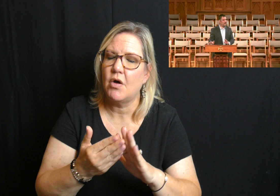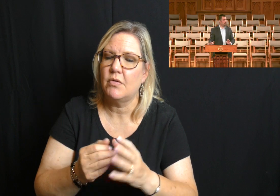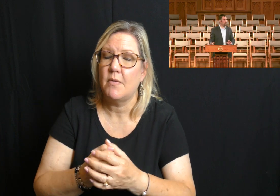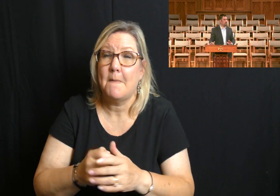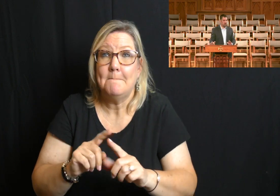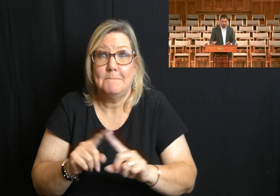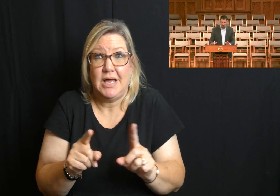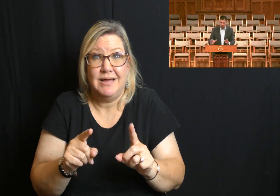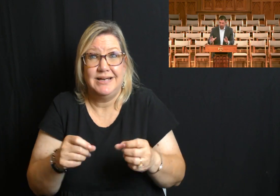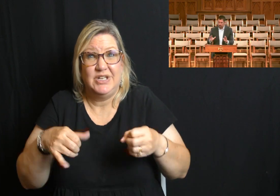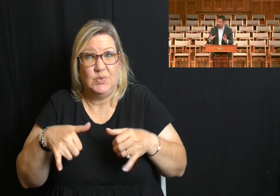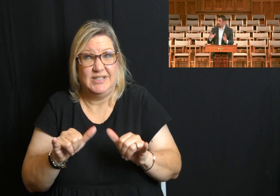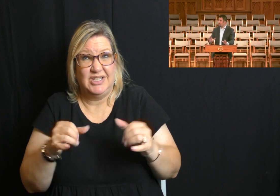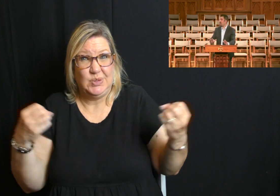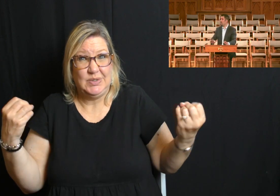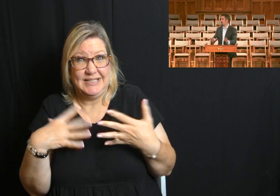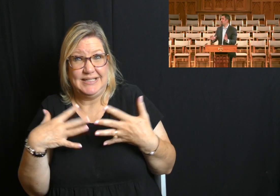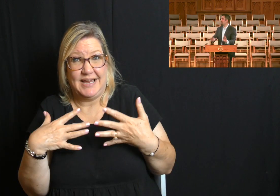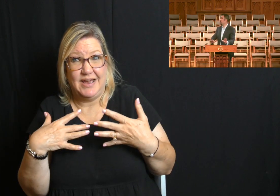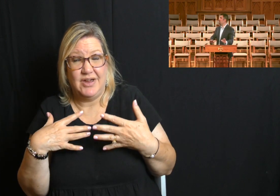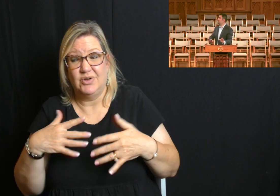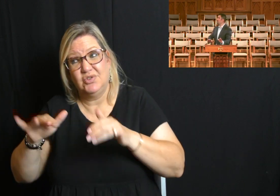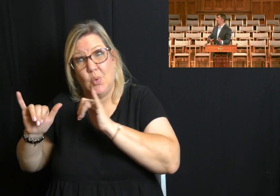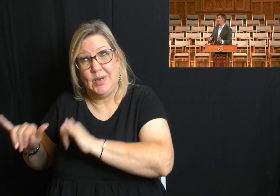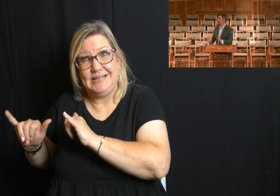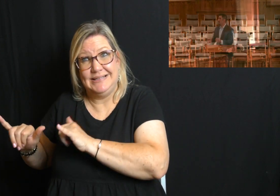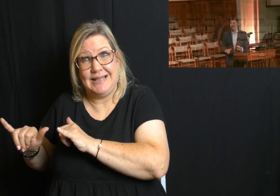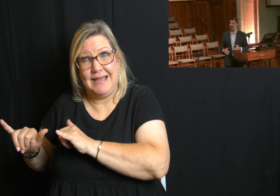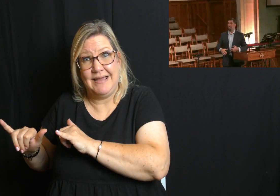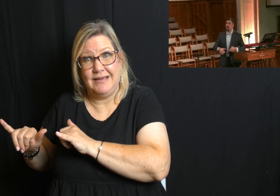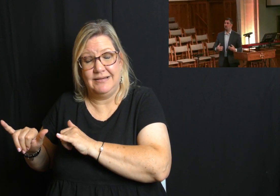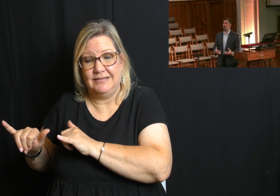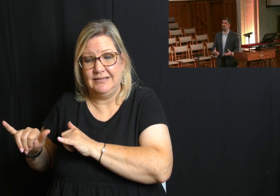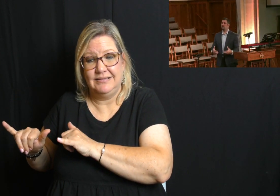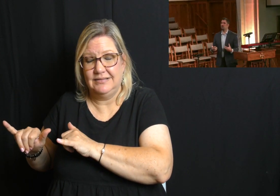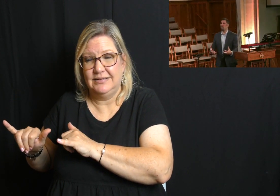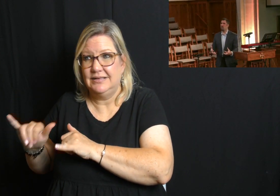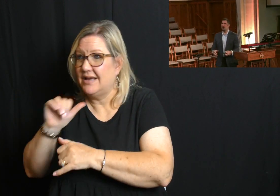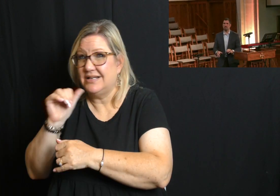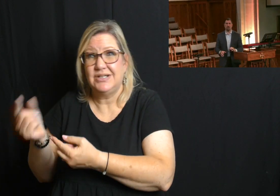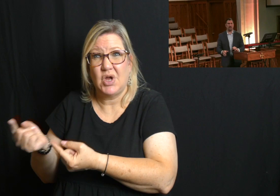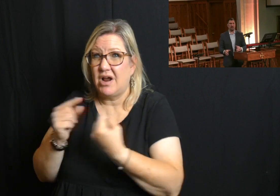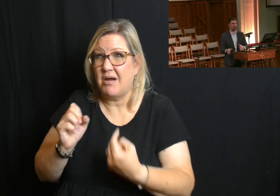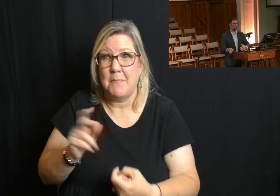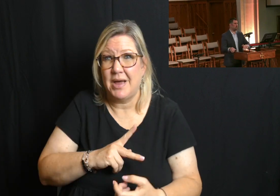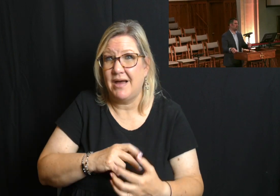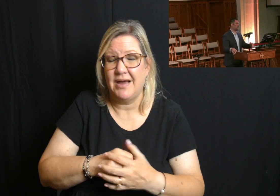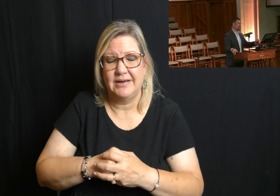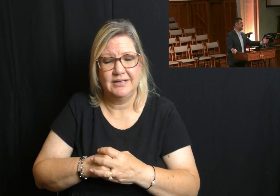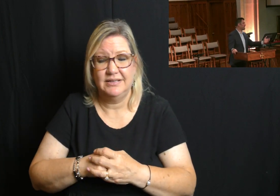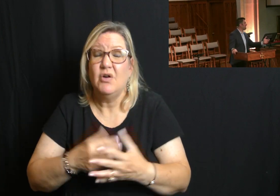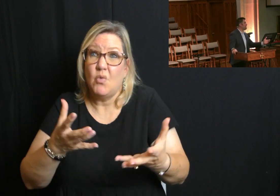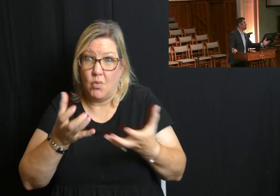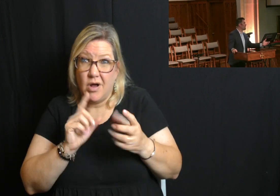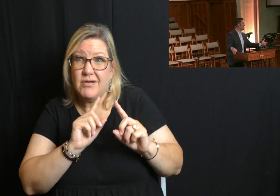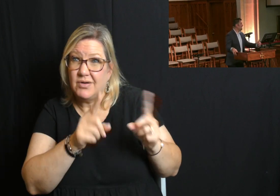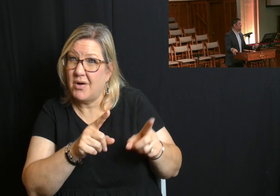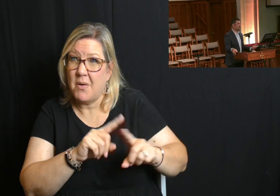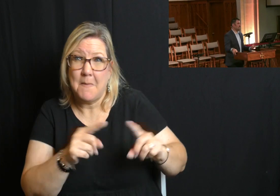have kept him from coming and from doing so. It's like, I want to go so much, but I am so afraid that if I